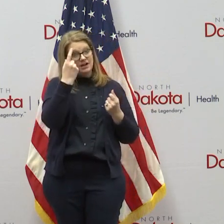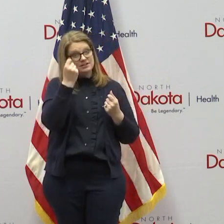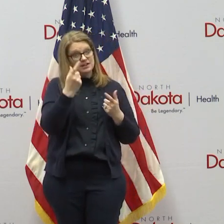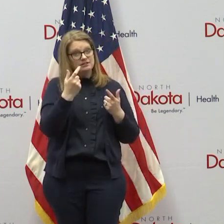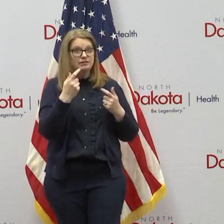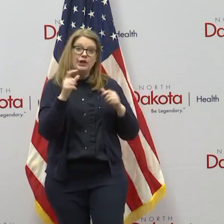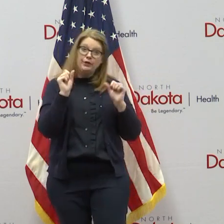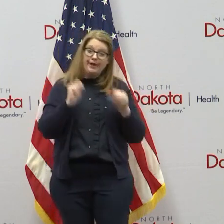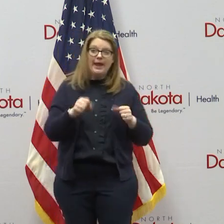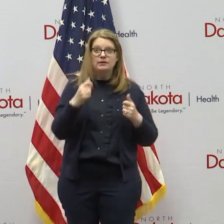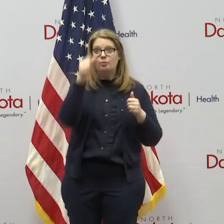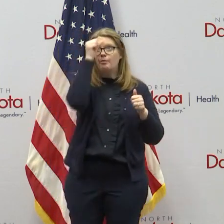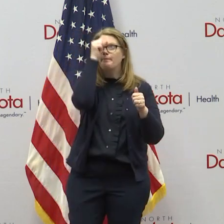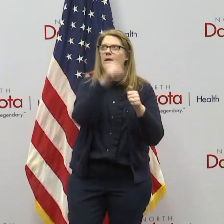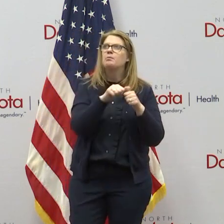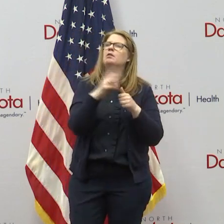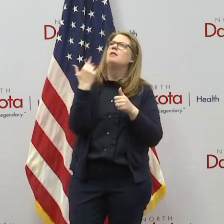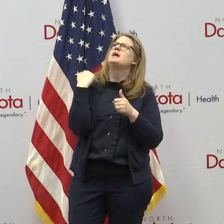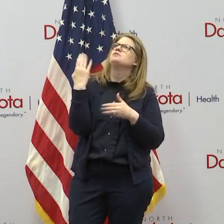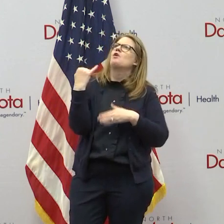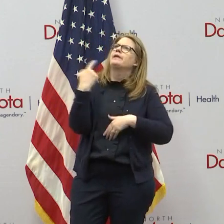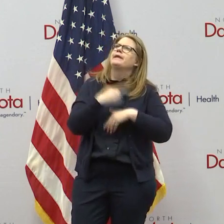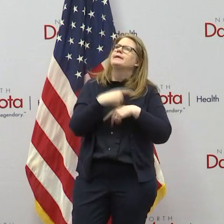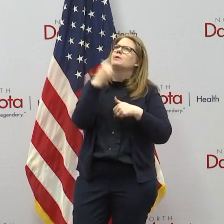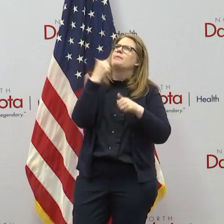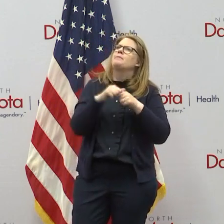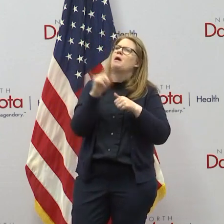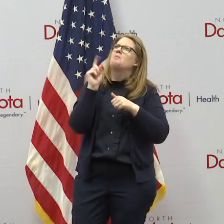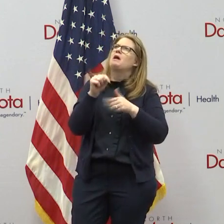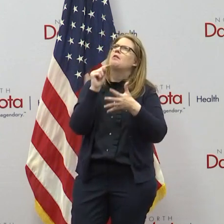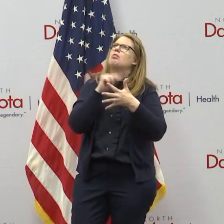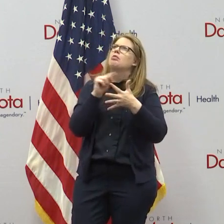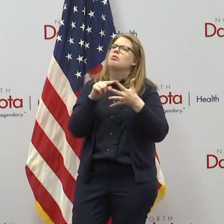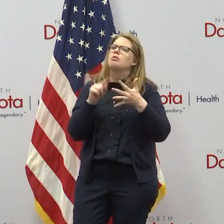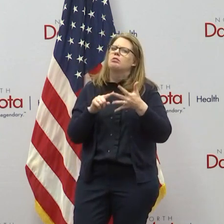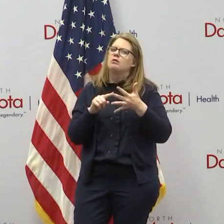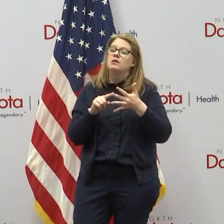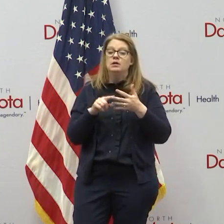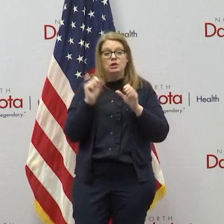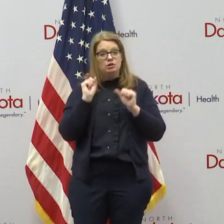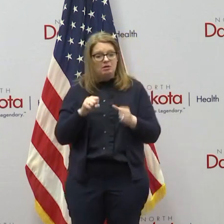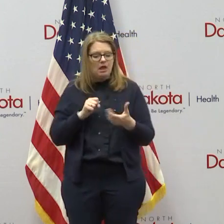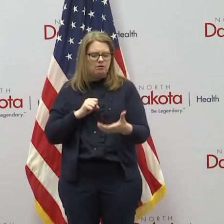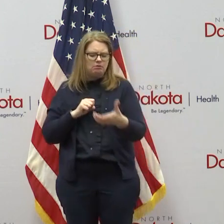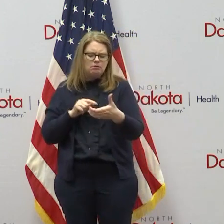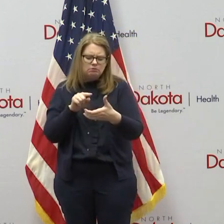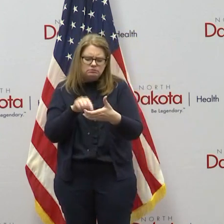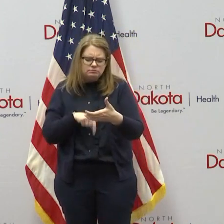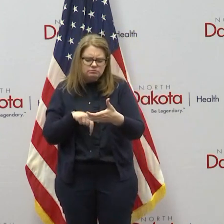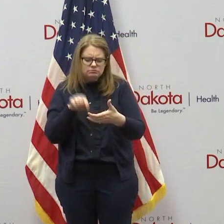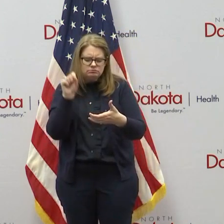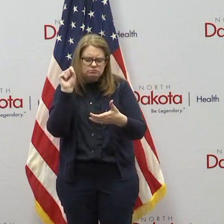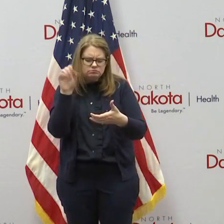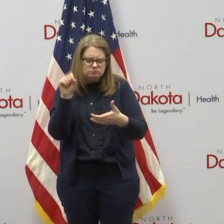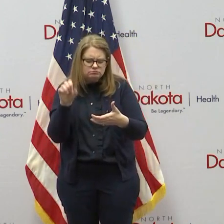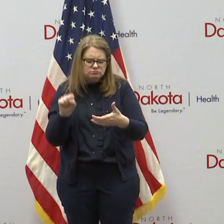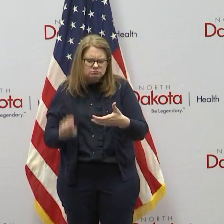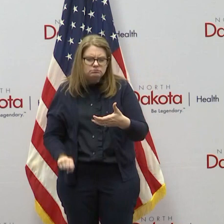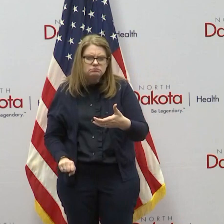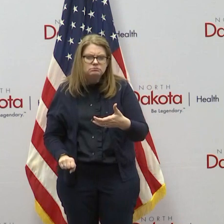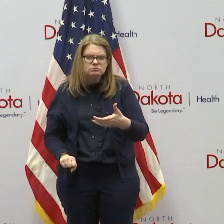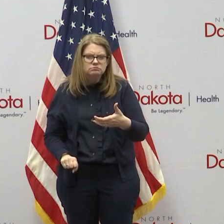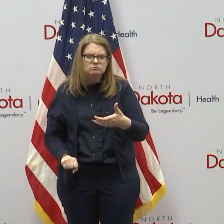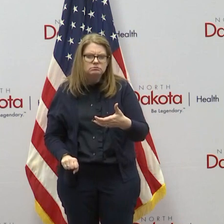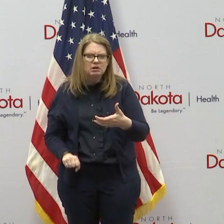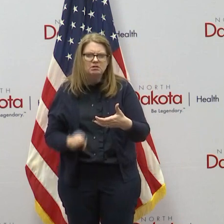to remember where you've been the last 14 days, or you can use this as a memory aid, and then you can just over the phone share where you've been, perhaps more